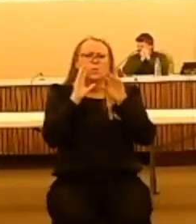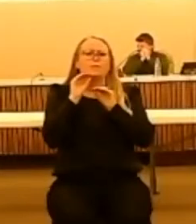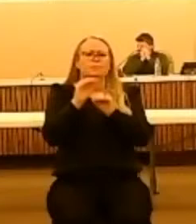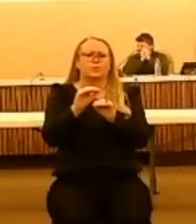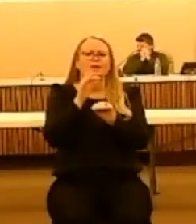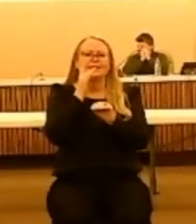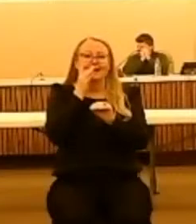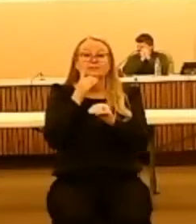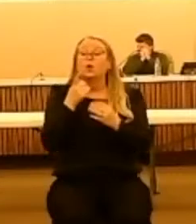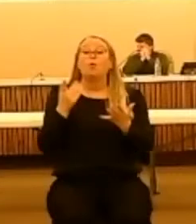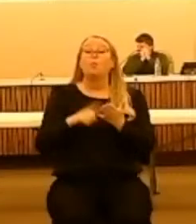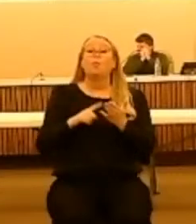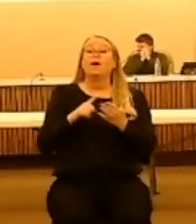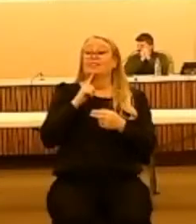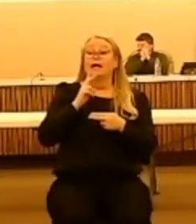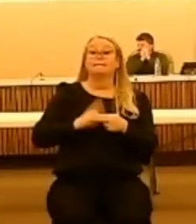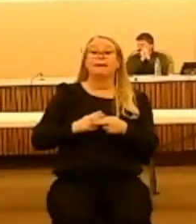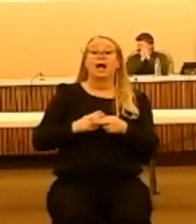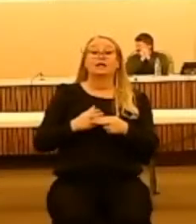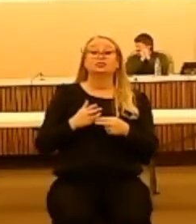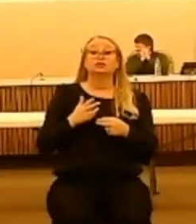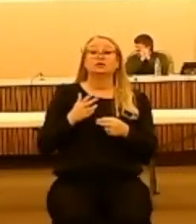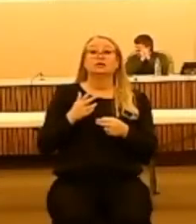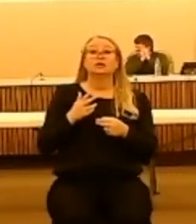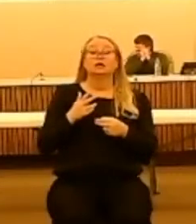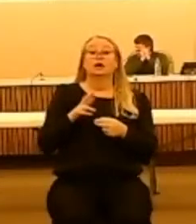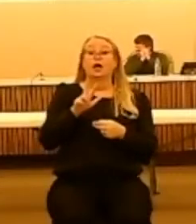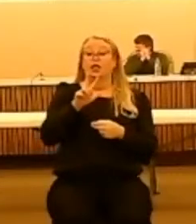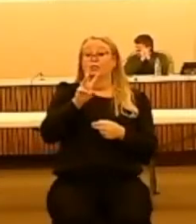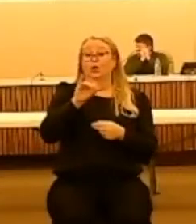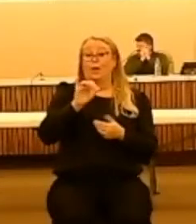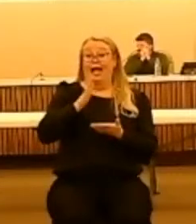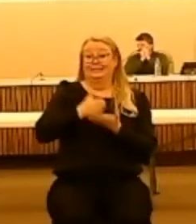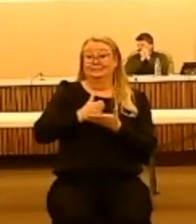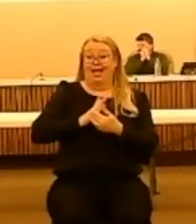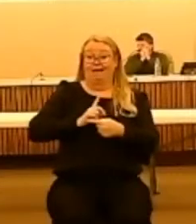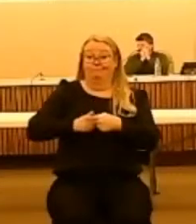they've talked about: three-way stop,